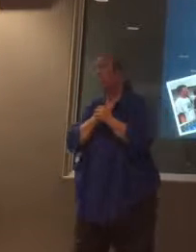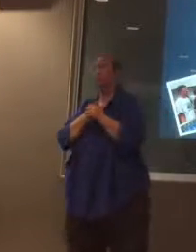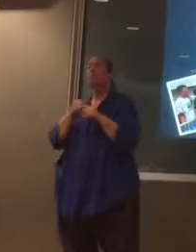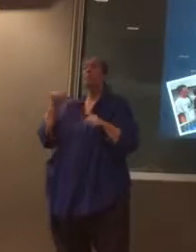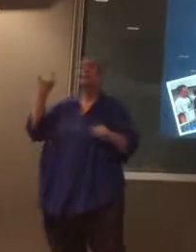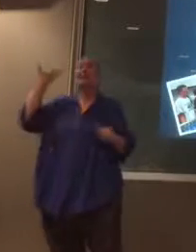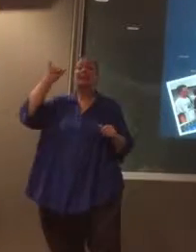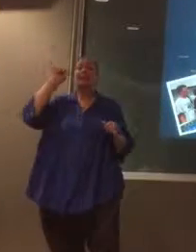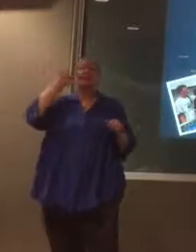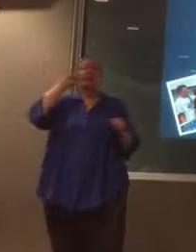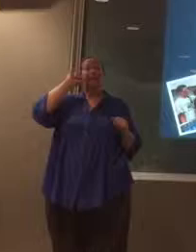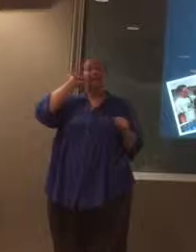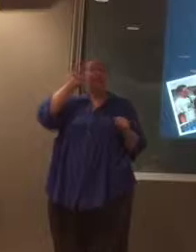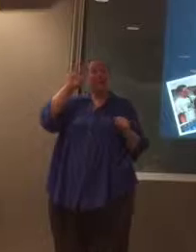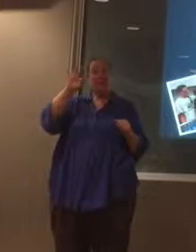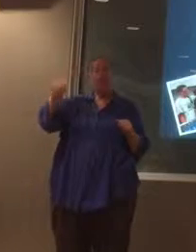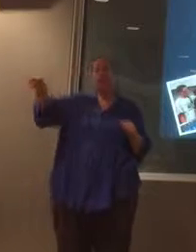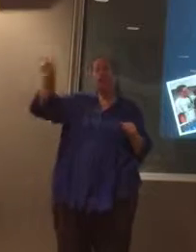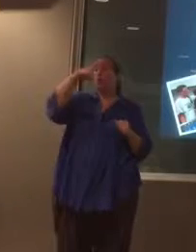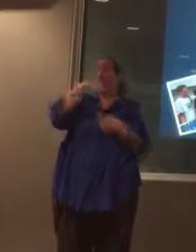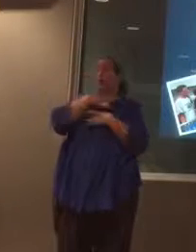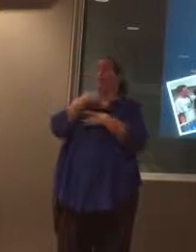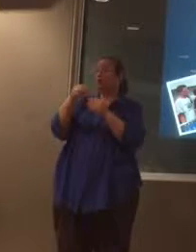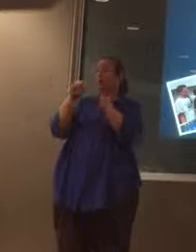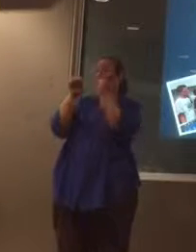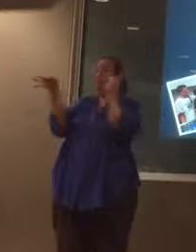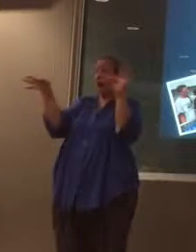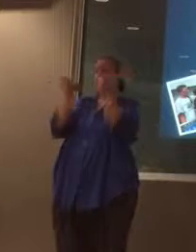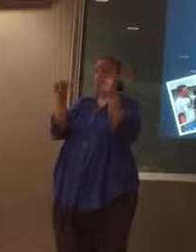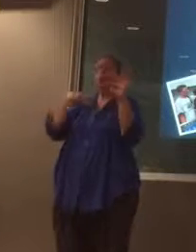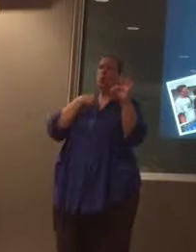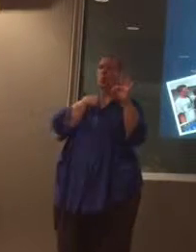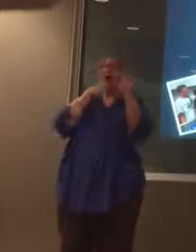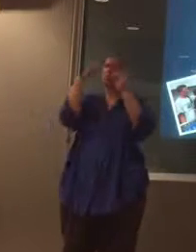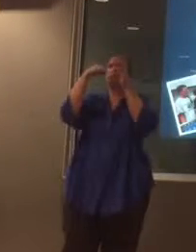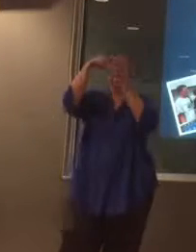classrooms, particularly with technical types of material, specifically math.